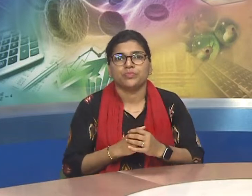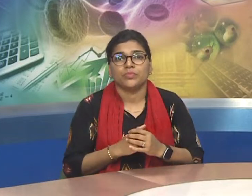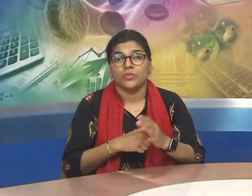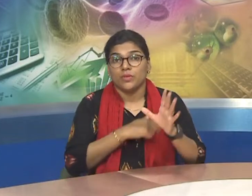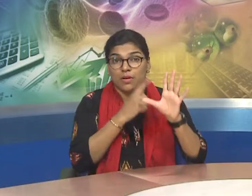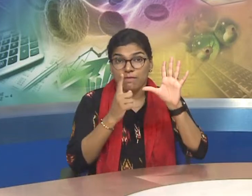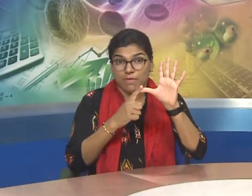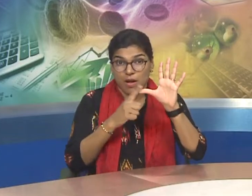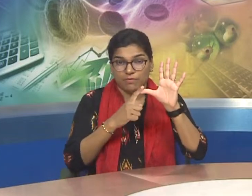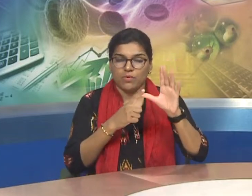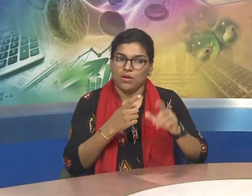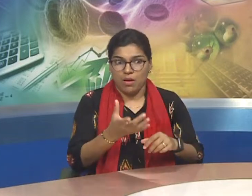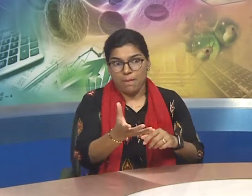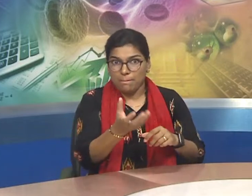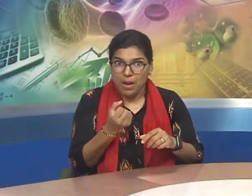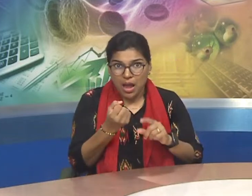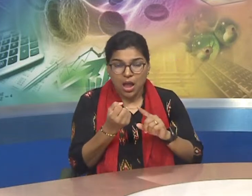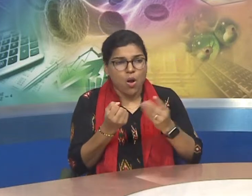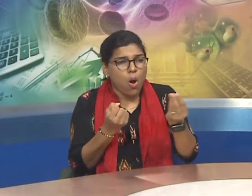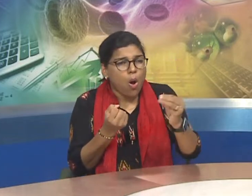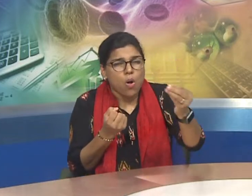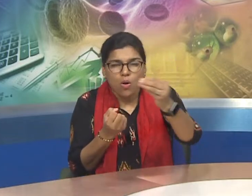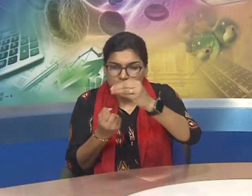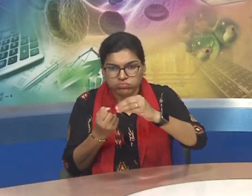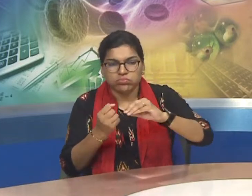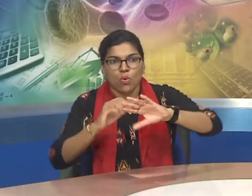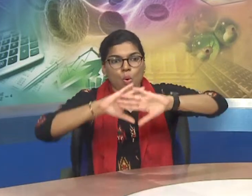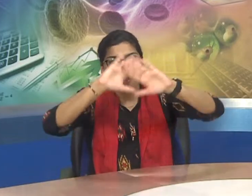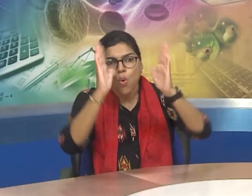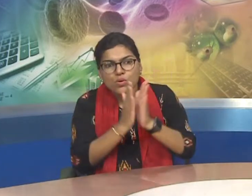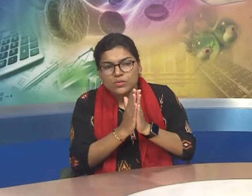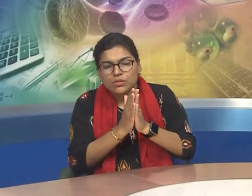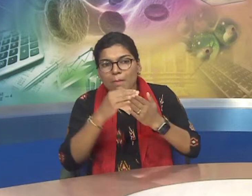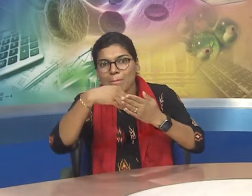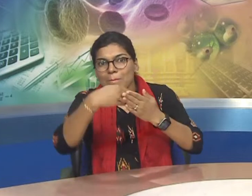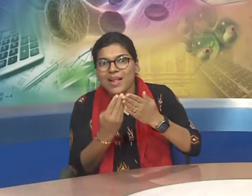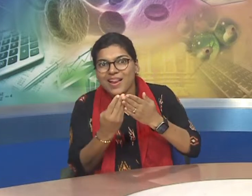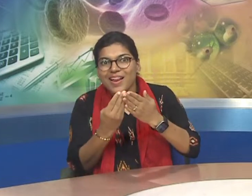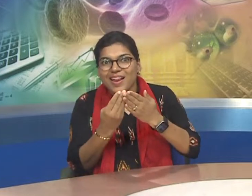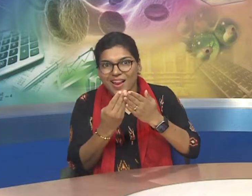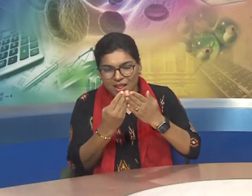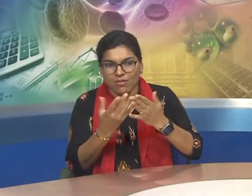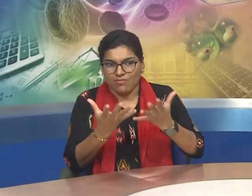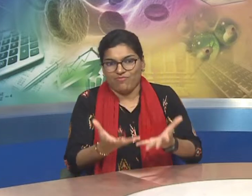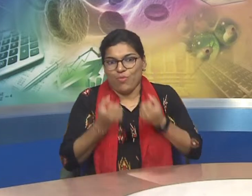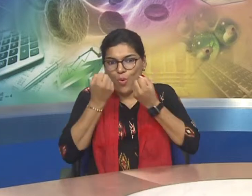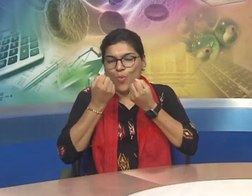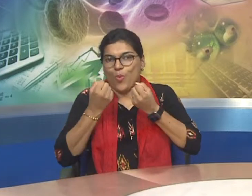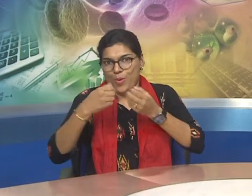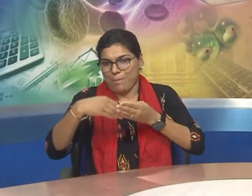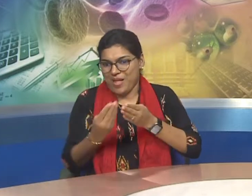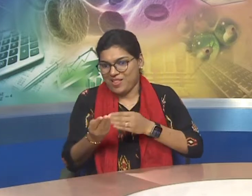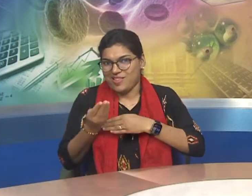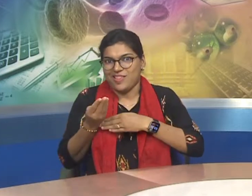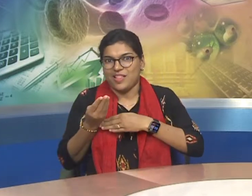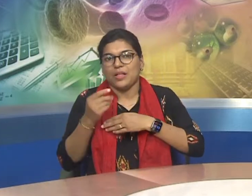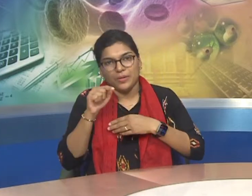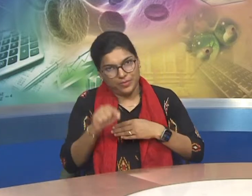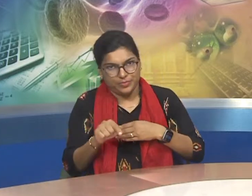Then fourth is we have to claim or we have to cancel the document. In case of we have already claimed and we need some cancellation, so